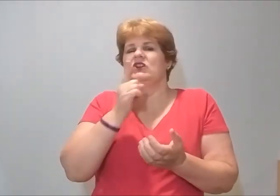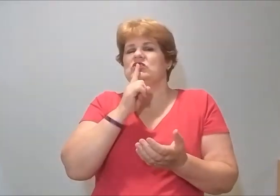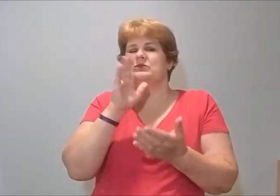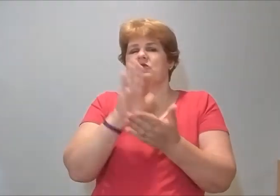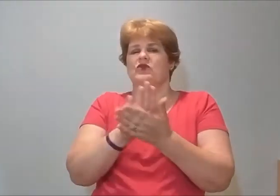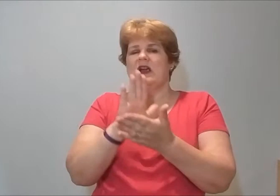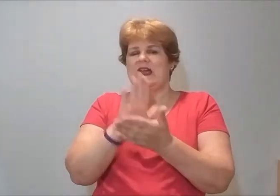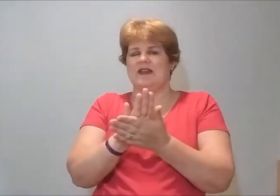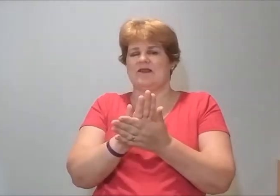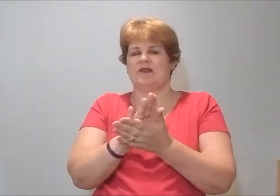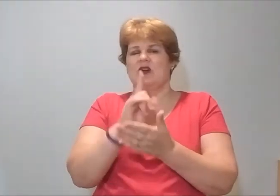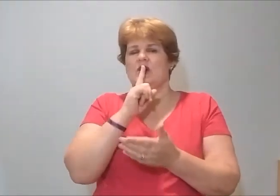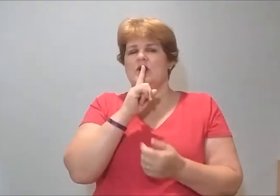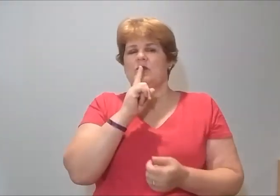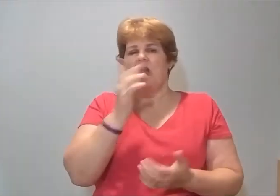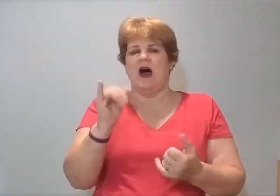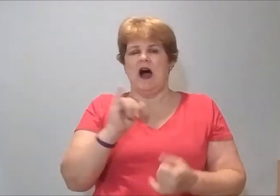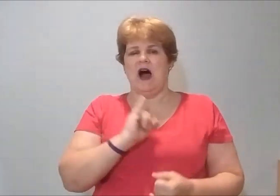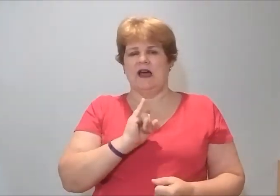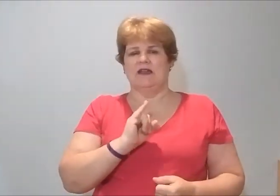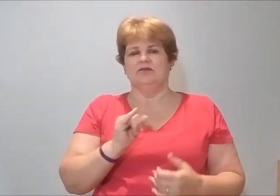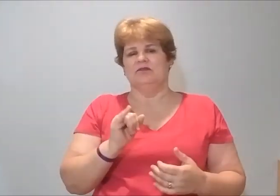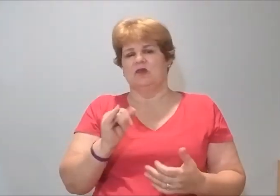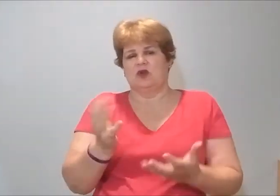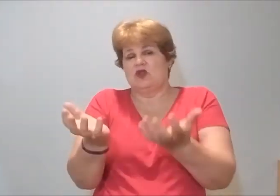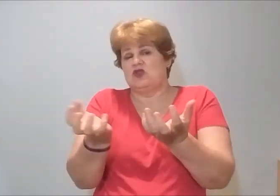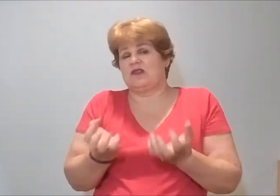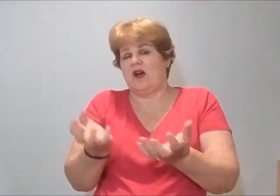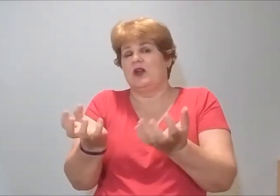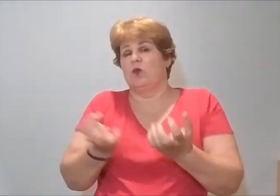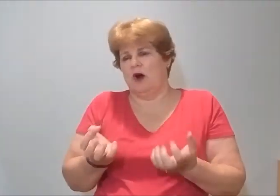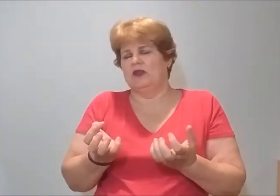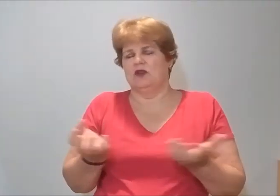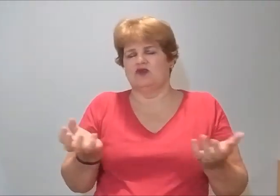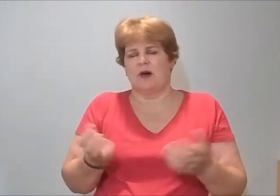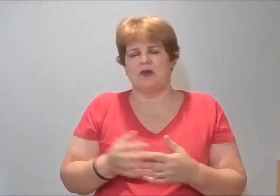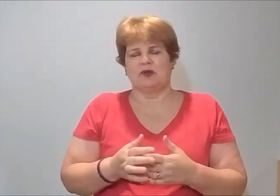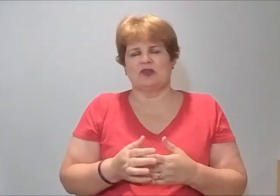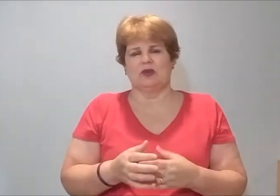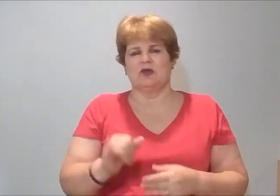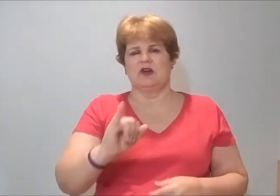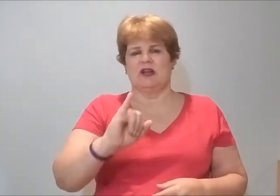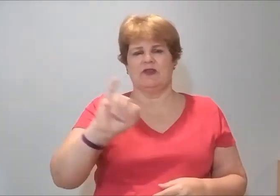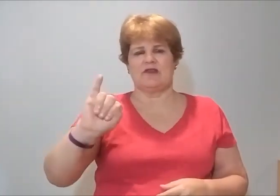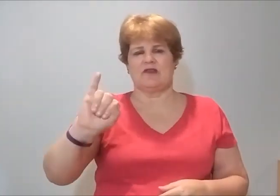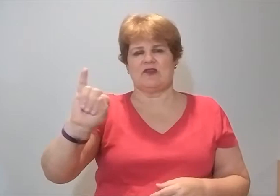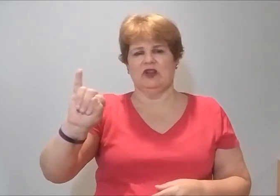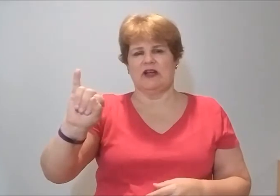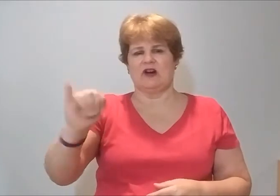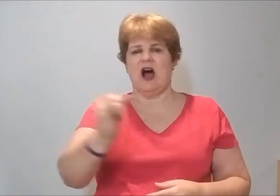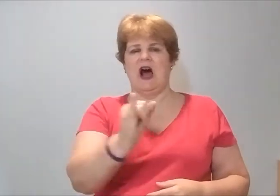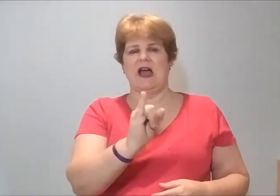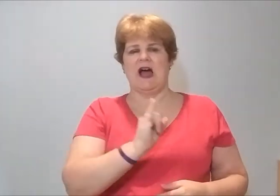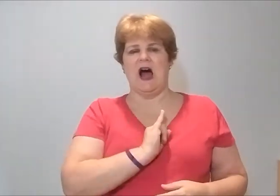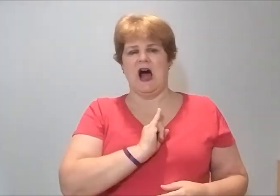to praise. Or you can just sign want, you can drop the personal pronoun. This is the letter I.